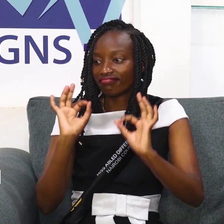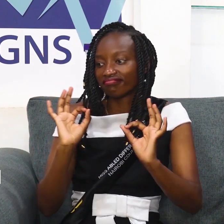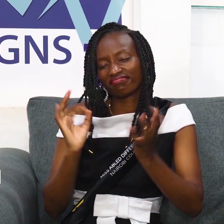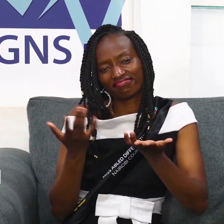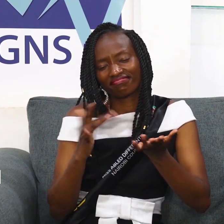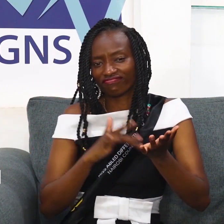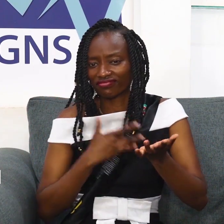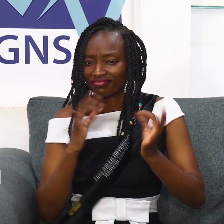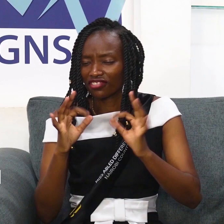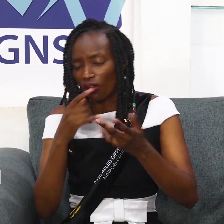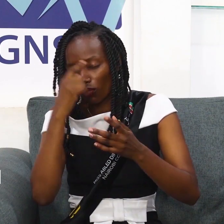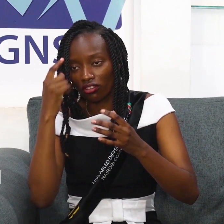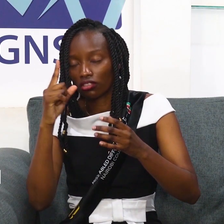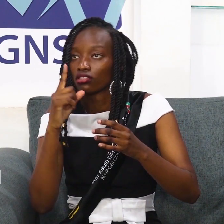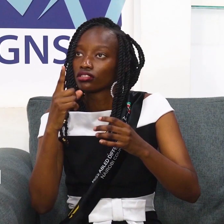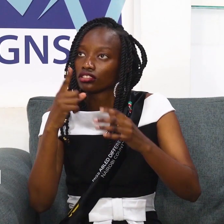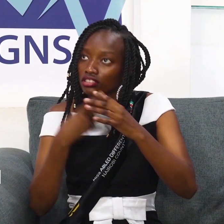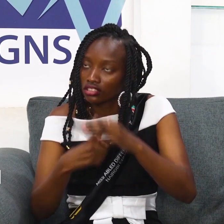there was some deaf there, and it was